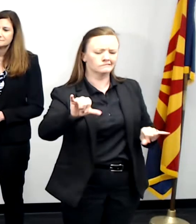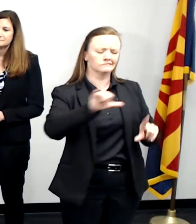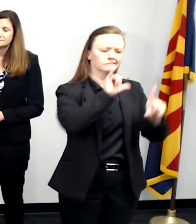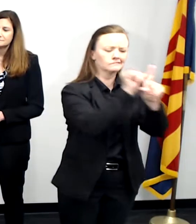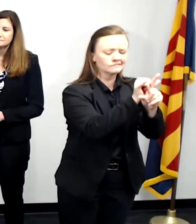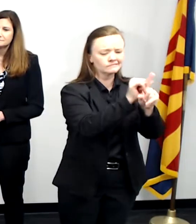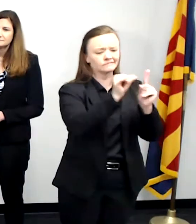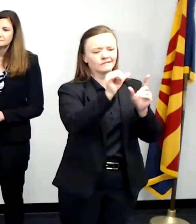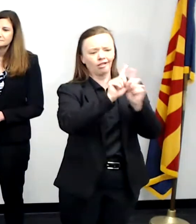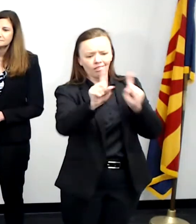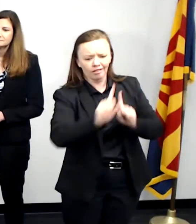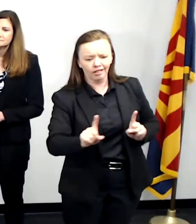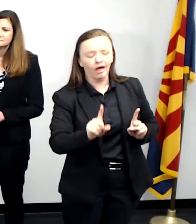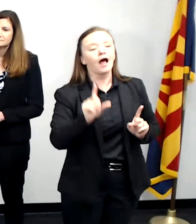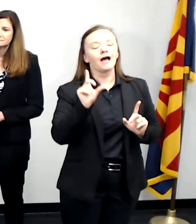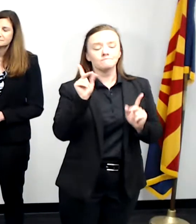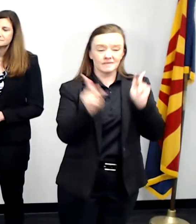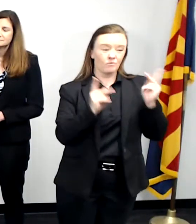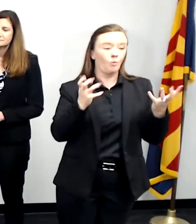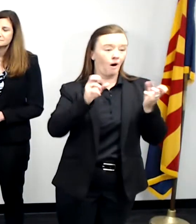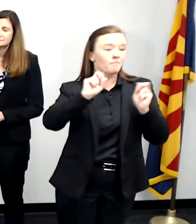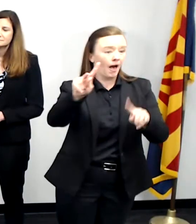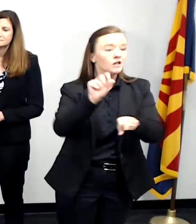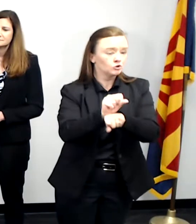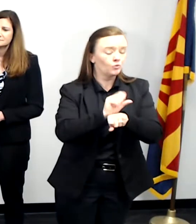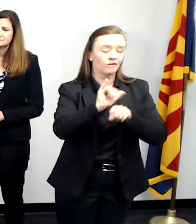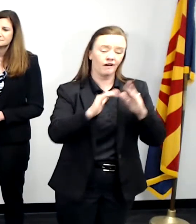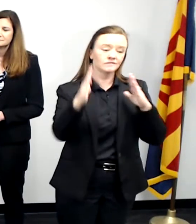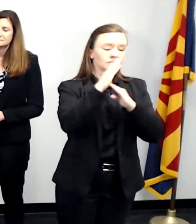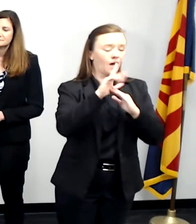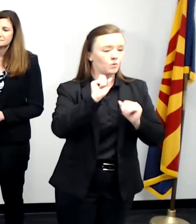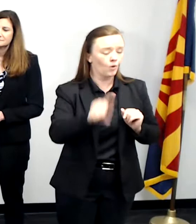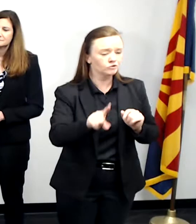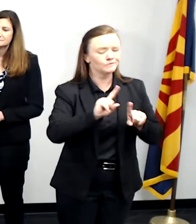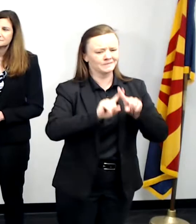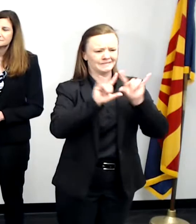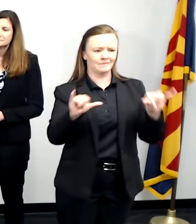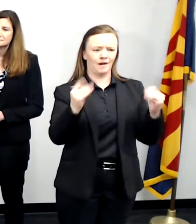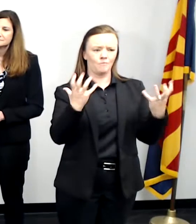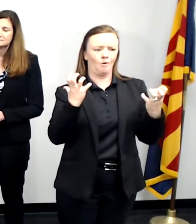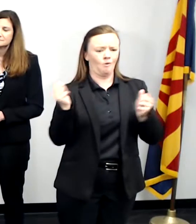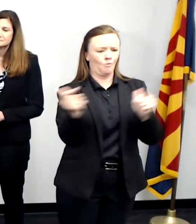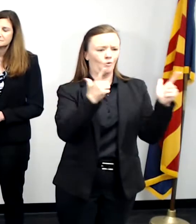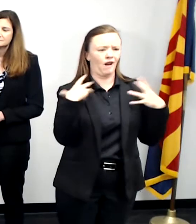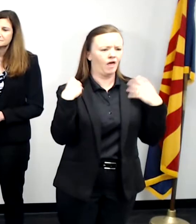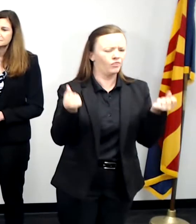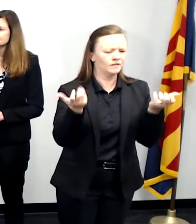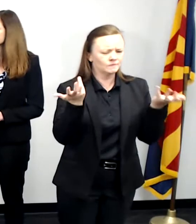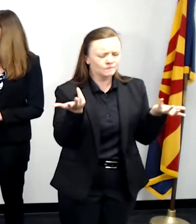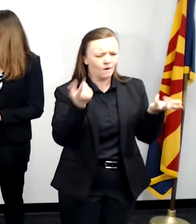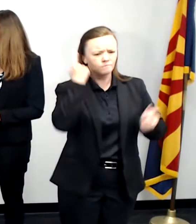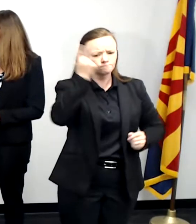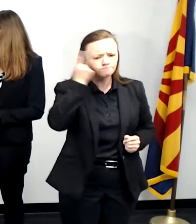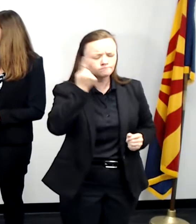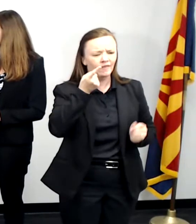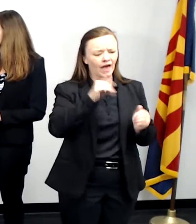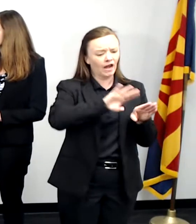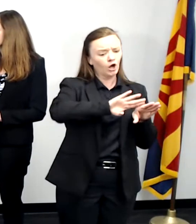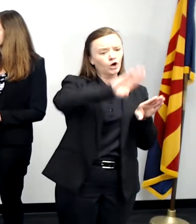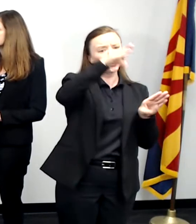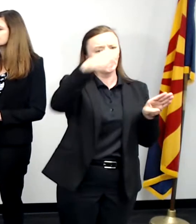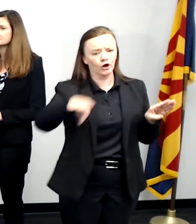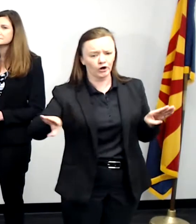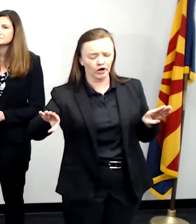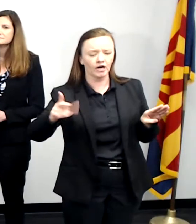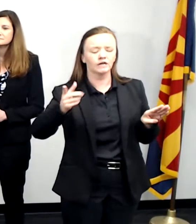want to go back to work, that's number one question, and make sure we're all stay healthy. So looking at the curve, and getting me to see it very well from the